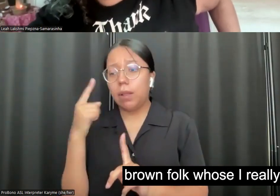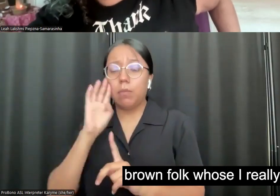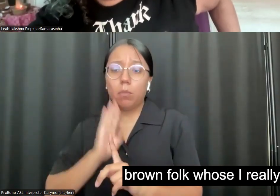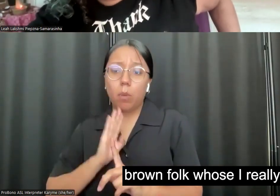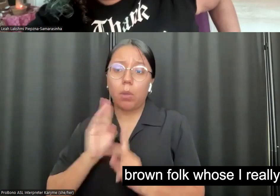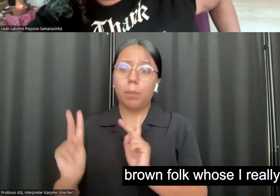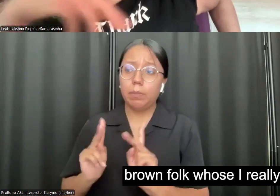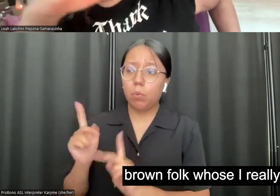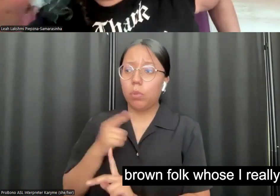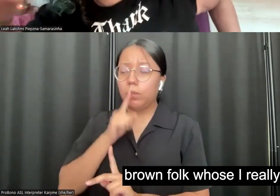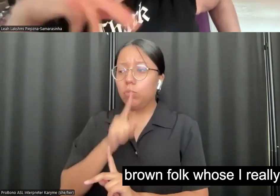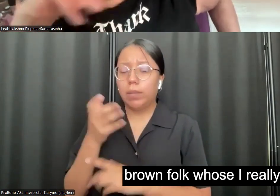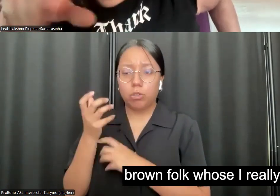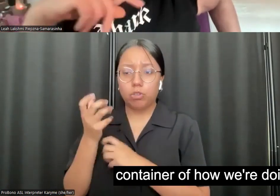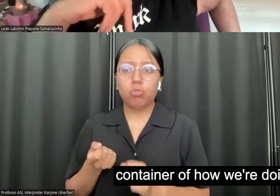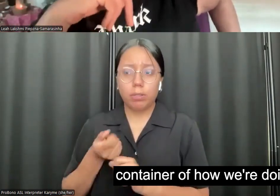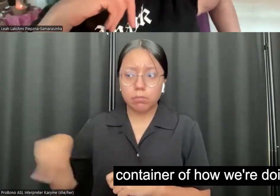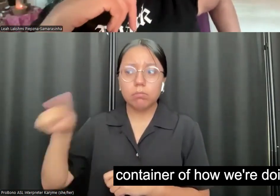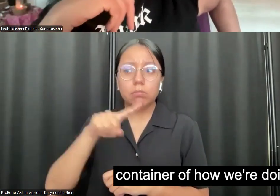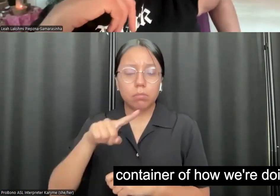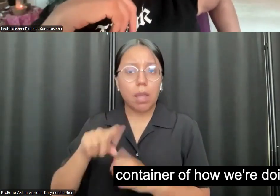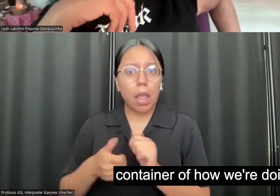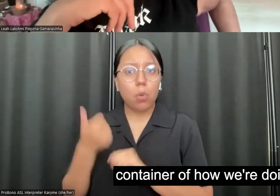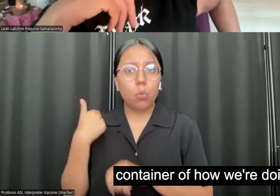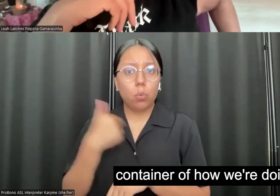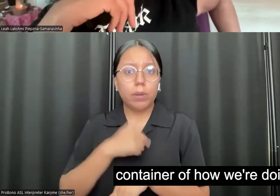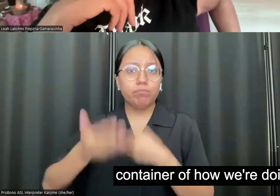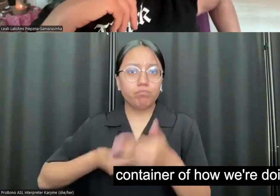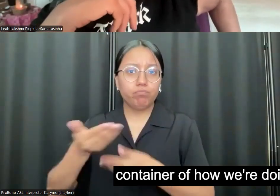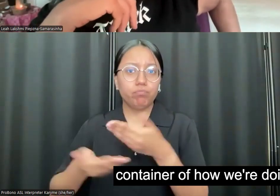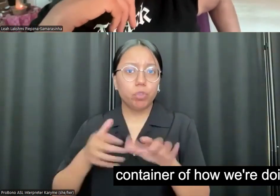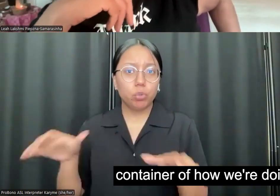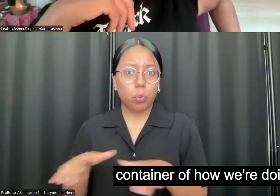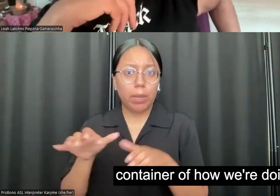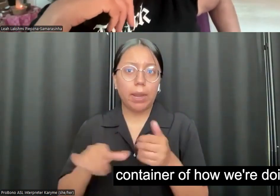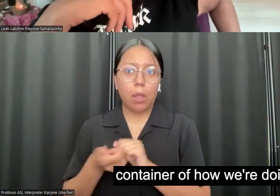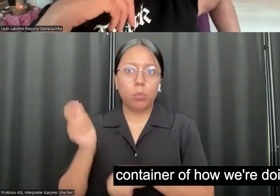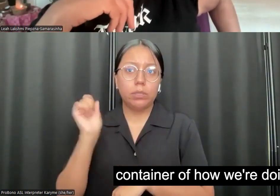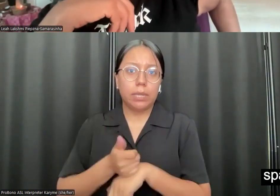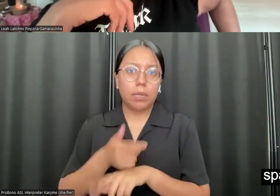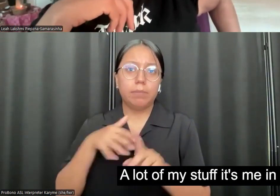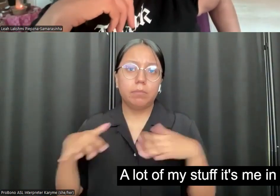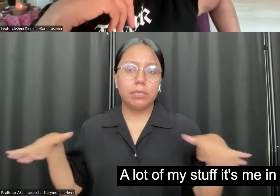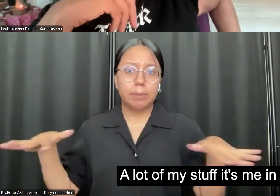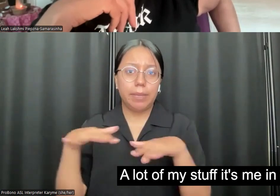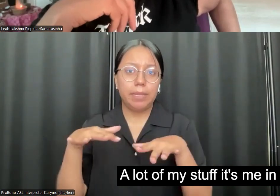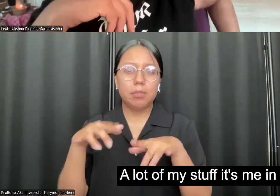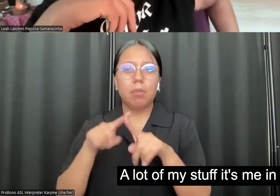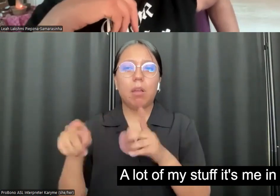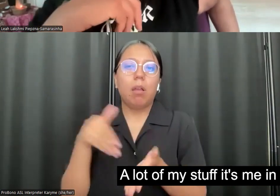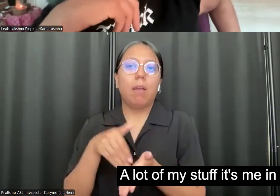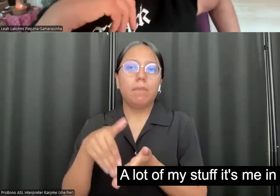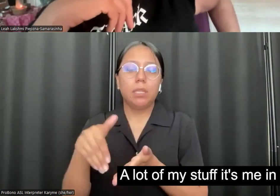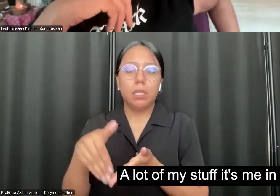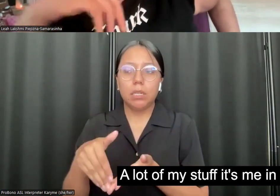the intention and the container of how we're doing it, how you're making this space. But a lot of my stuff, it's me